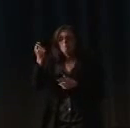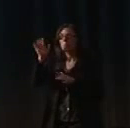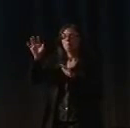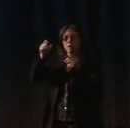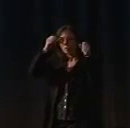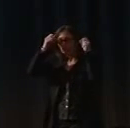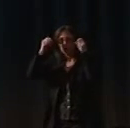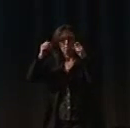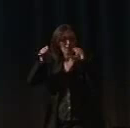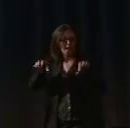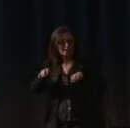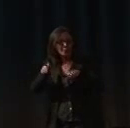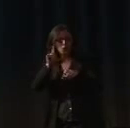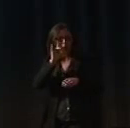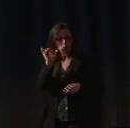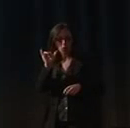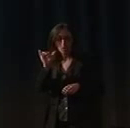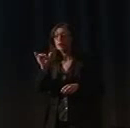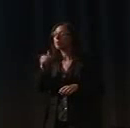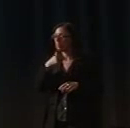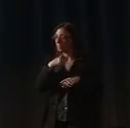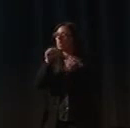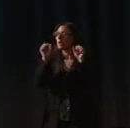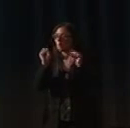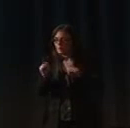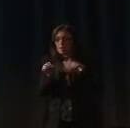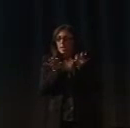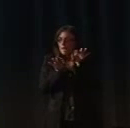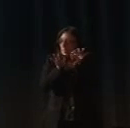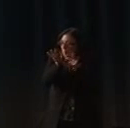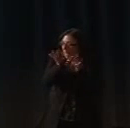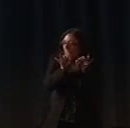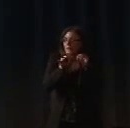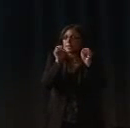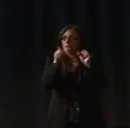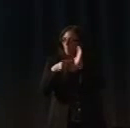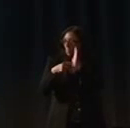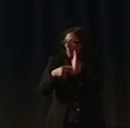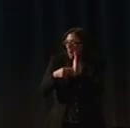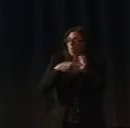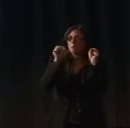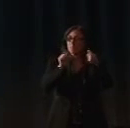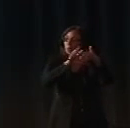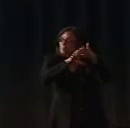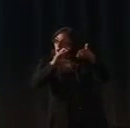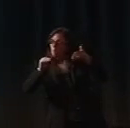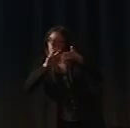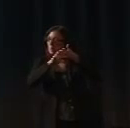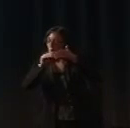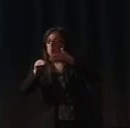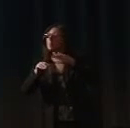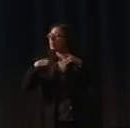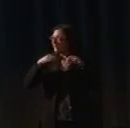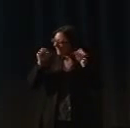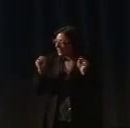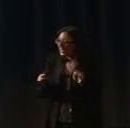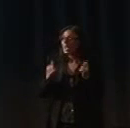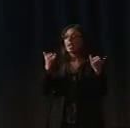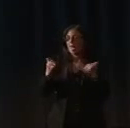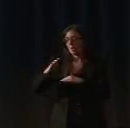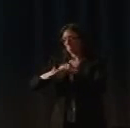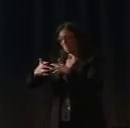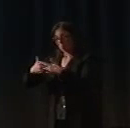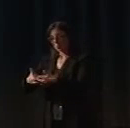the behavior of these neurons, reproduce it, and perform like humans in recognizing faces. So